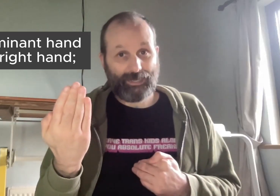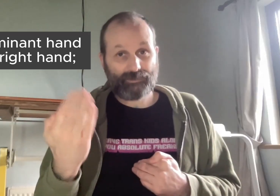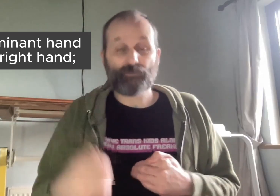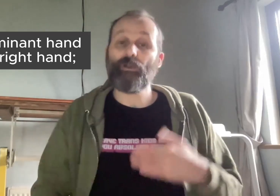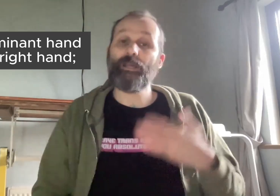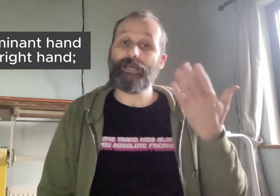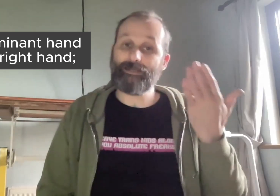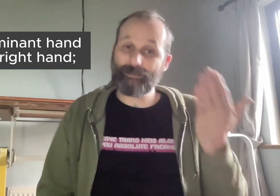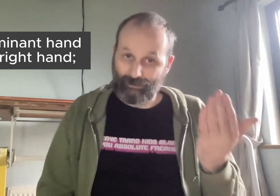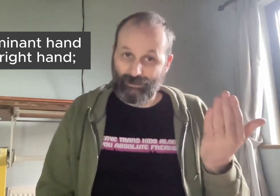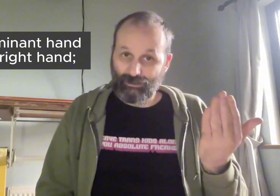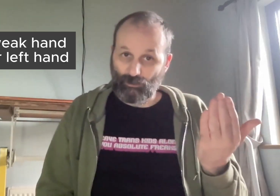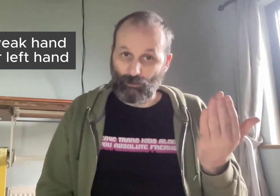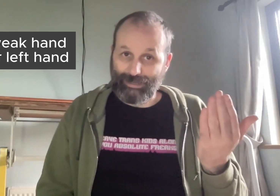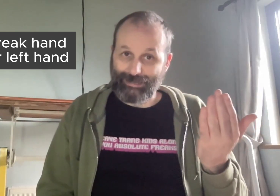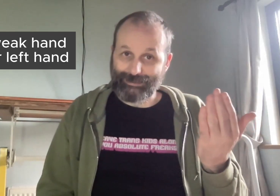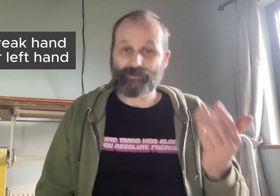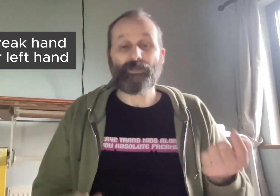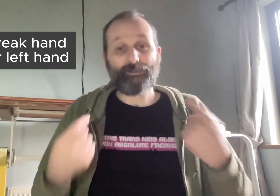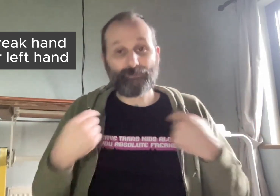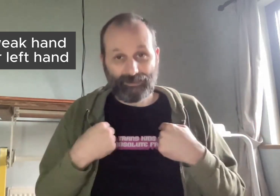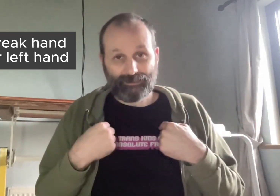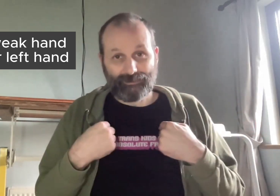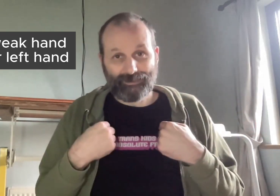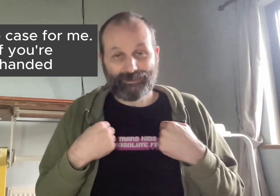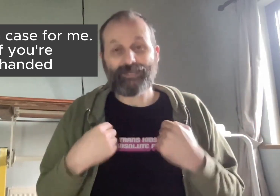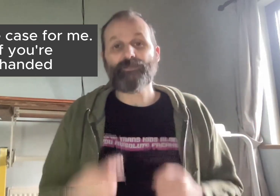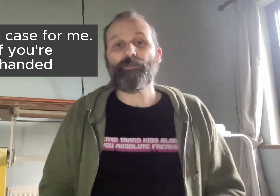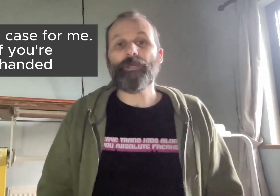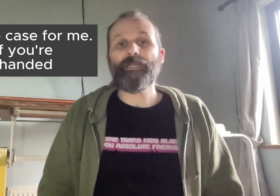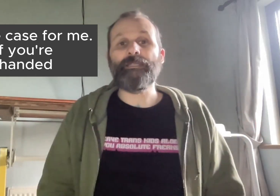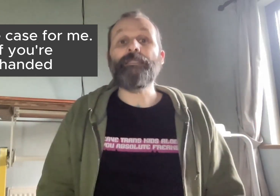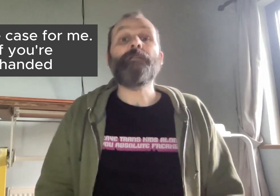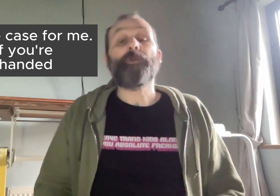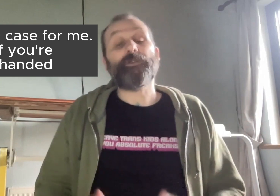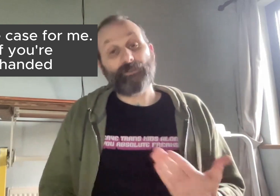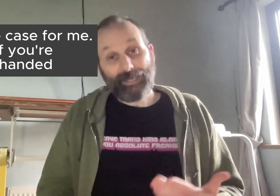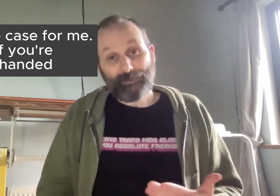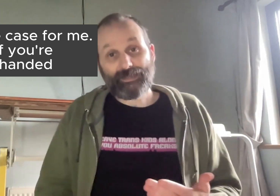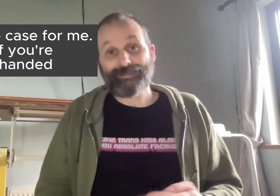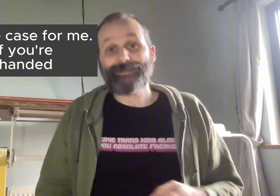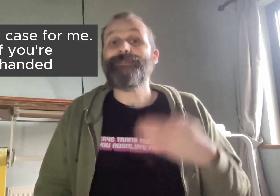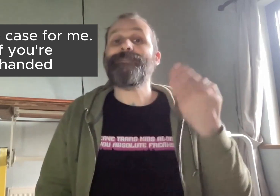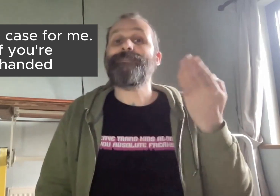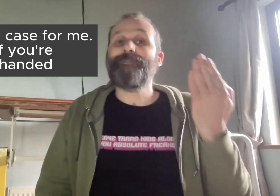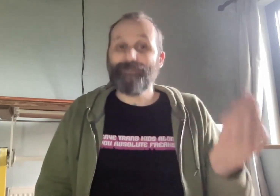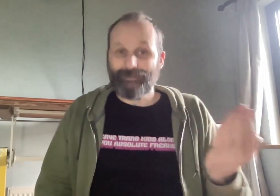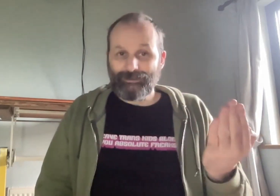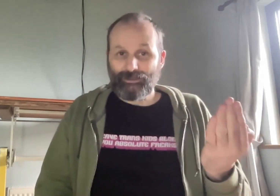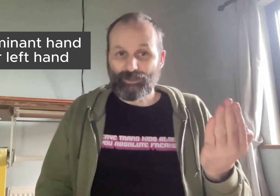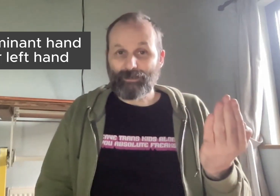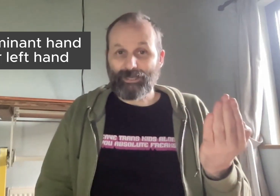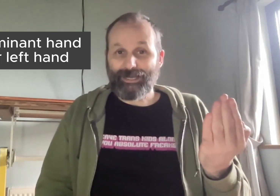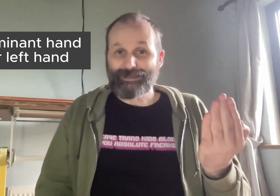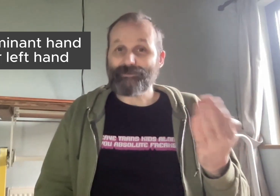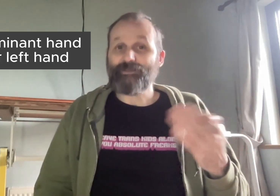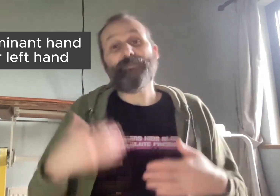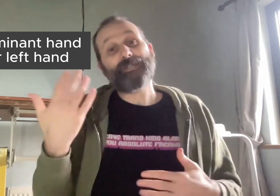hand is your right hand, your weak hand is your left hand. That's the case for me. But if you're left-handed, your dominant hand is your left